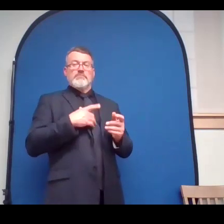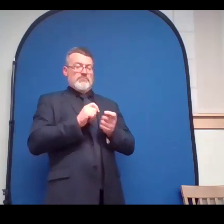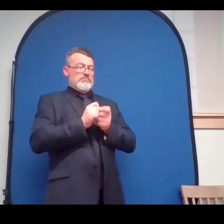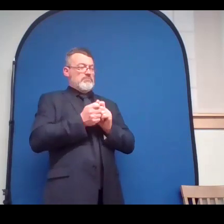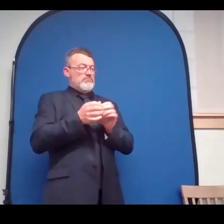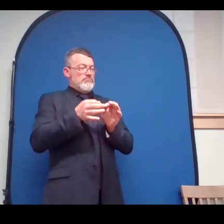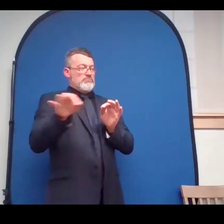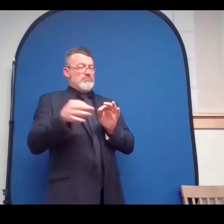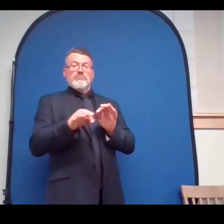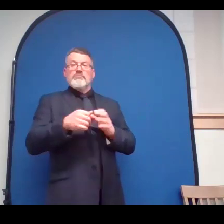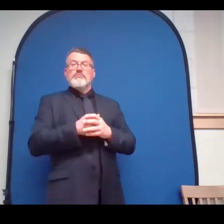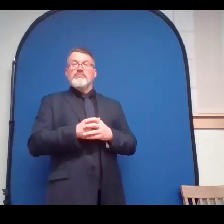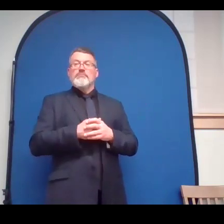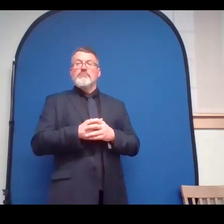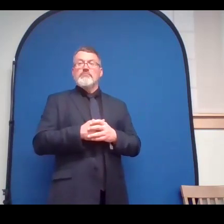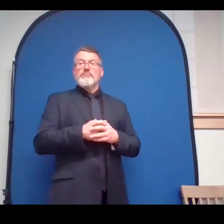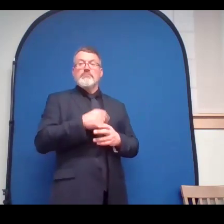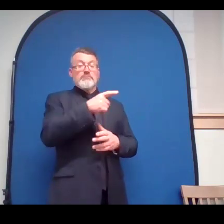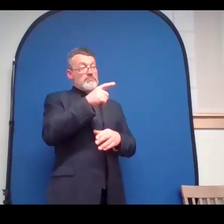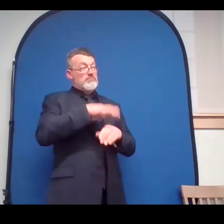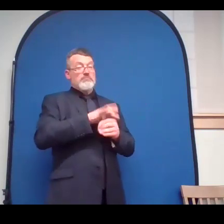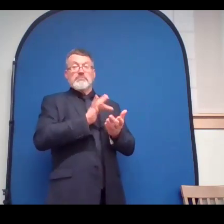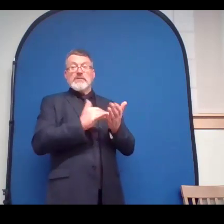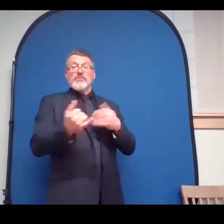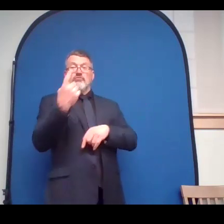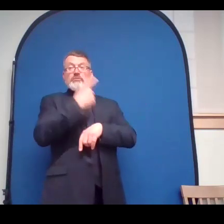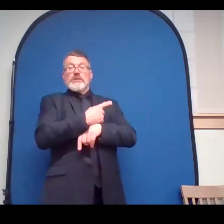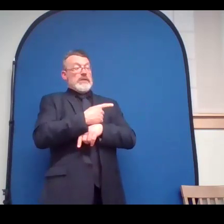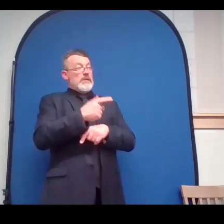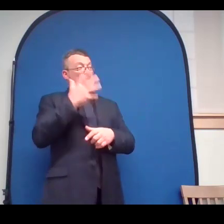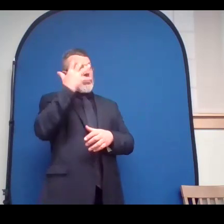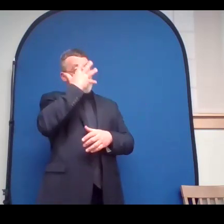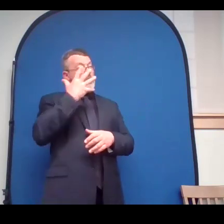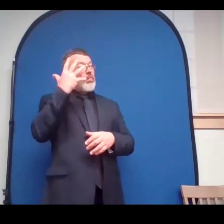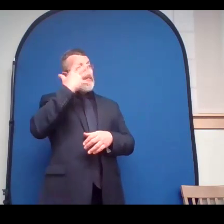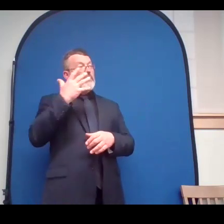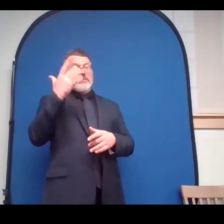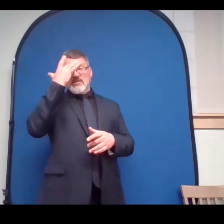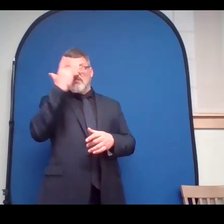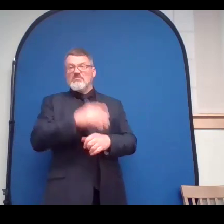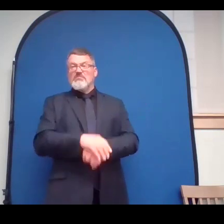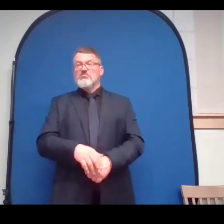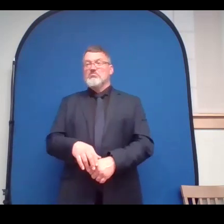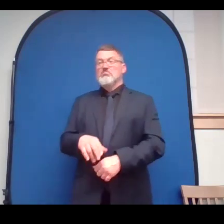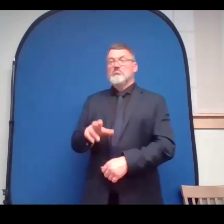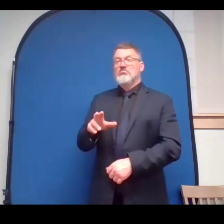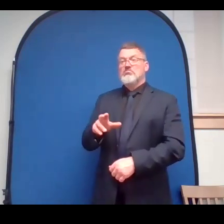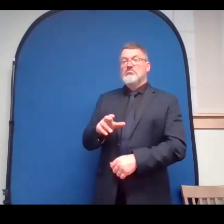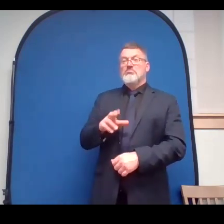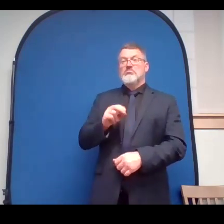Are you on any medications today that would make it difficult for you to understand my questions or answer them